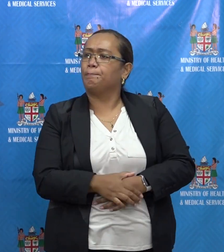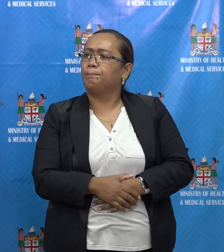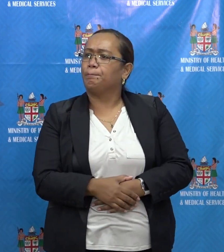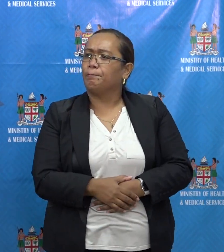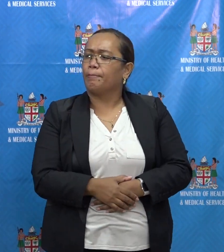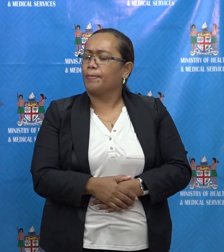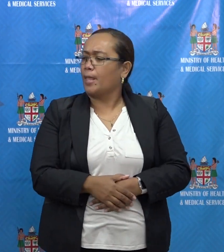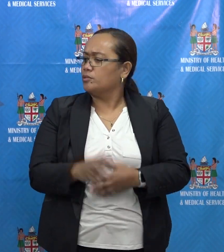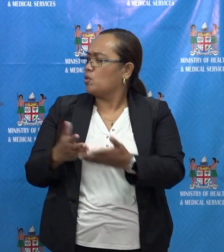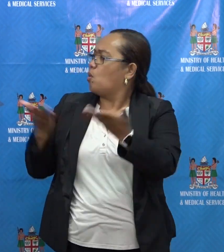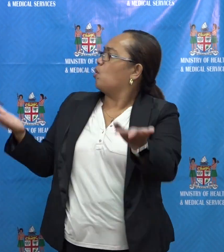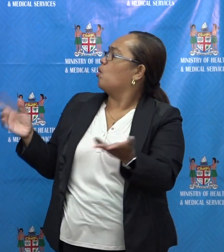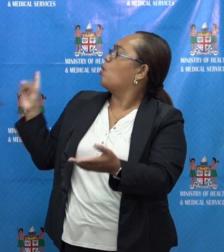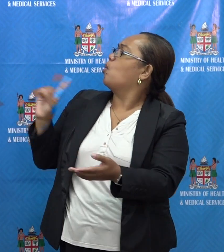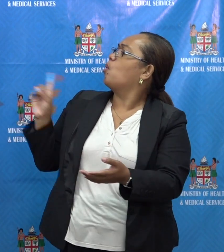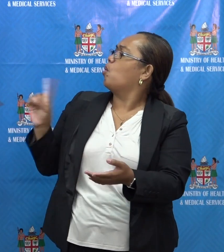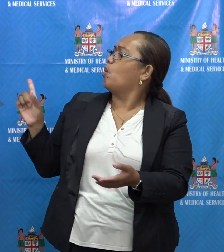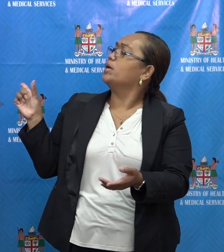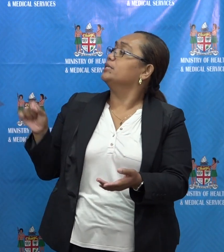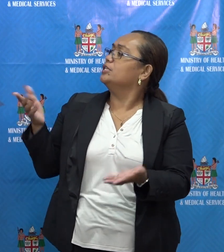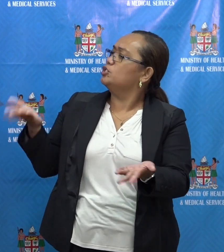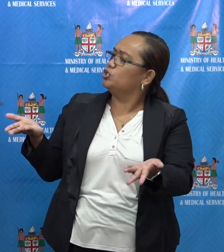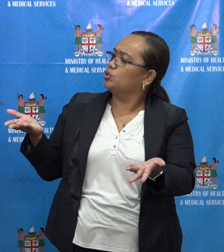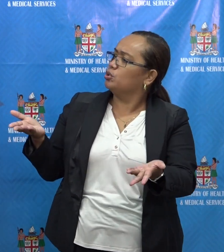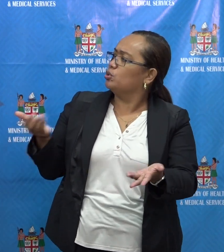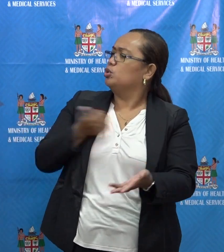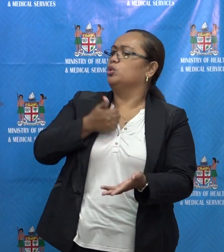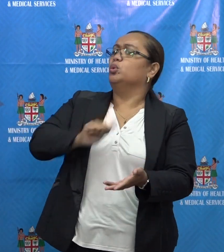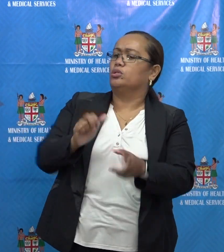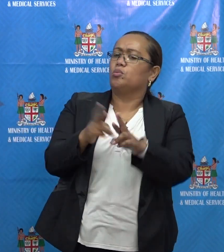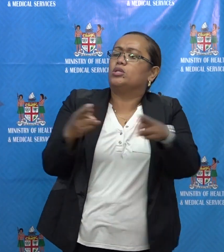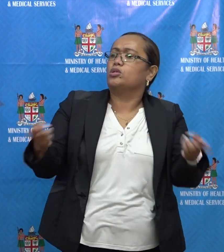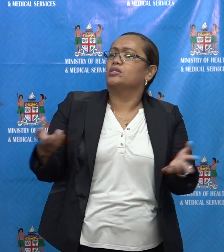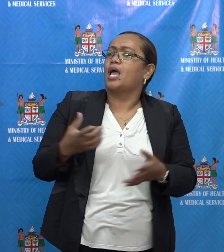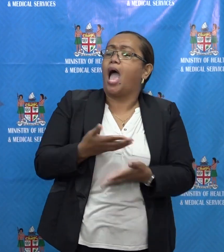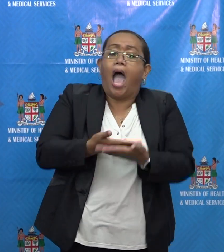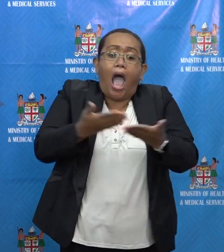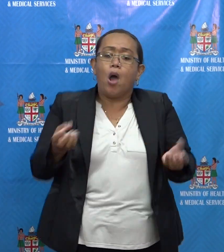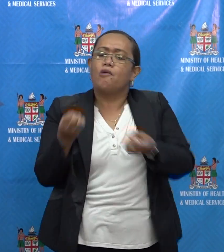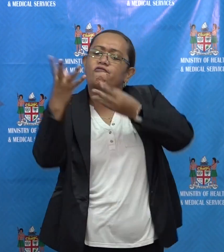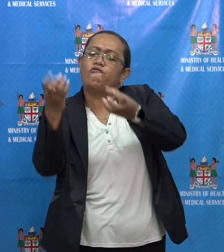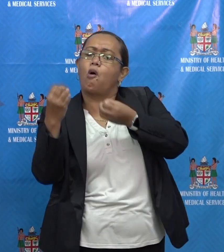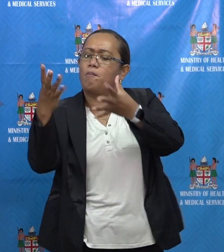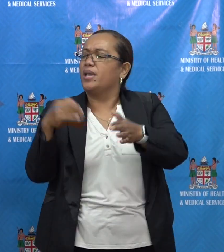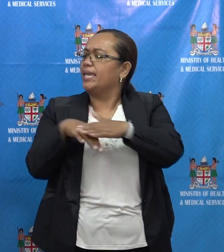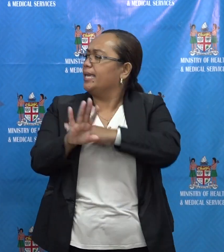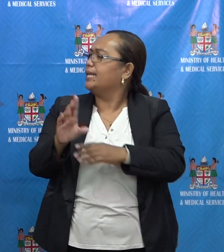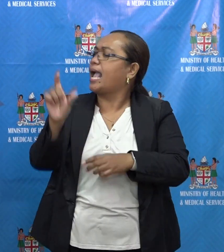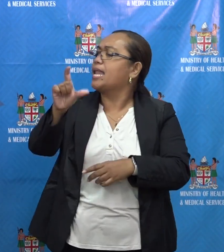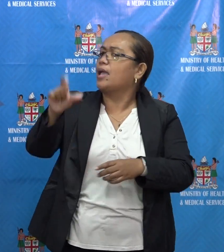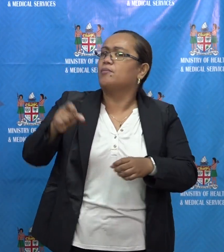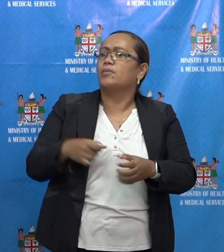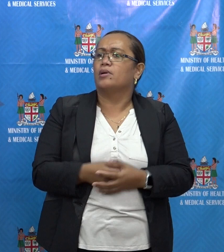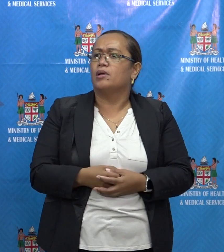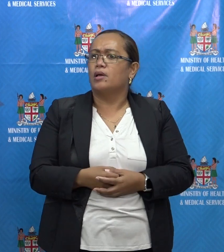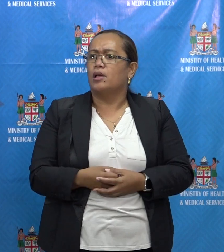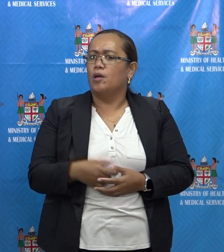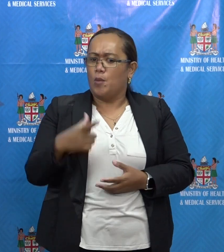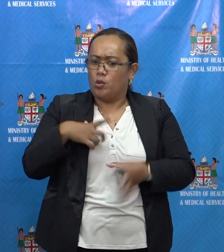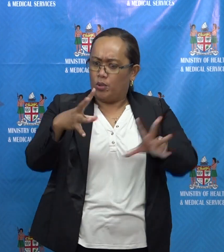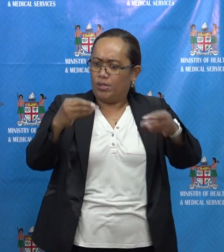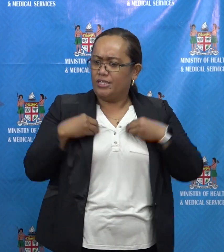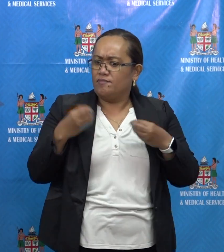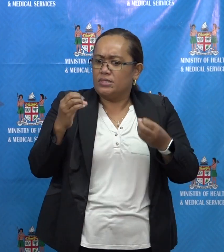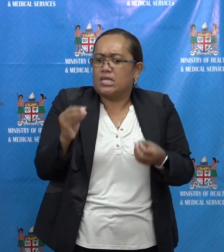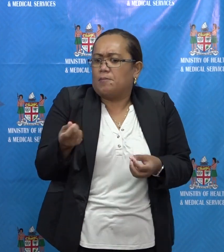what mechanism did the ministry undertook to inform residents of the wider Cunningham area? As we received some